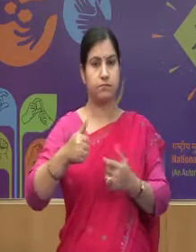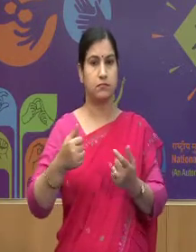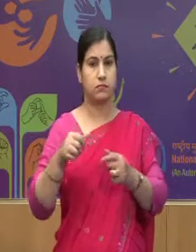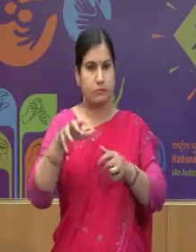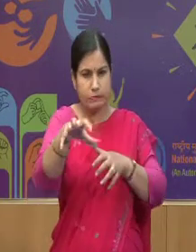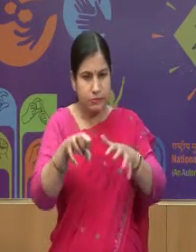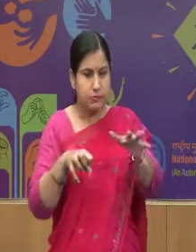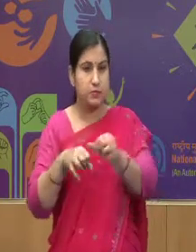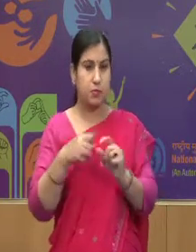colonialism.